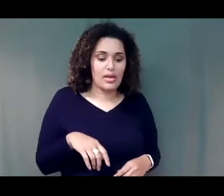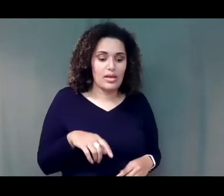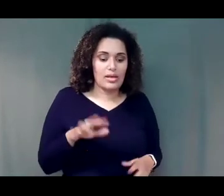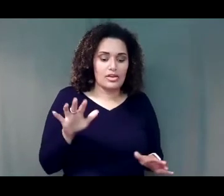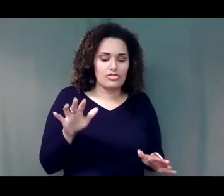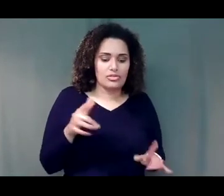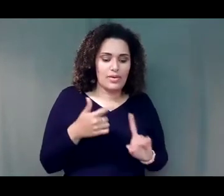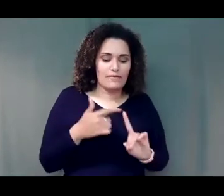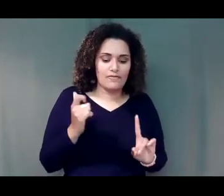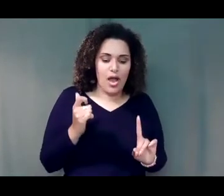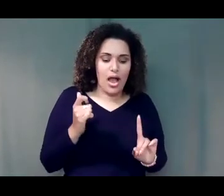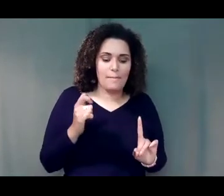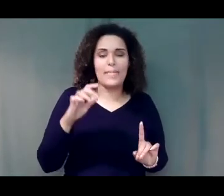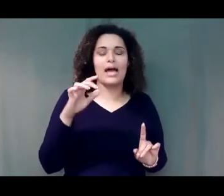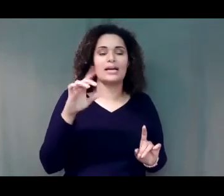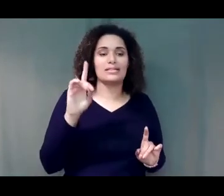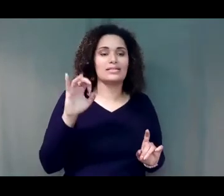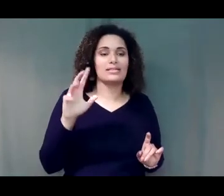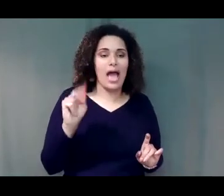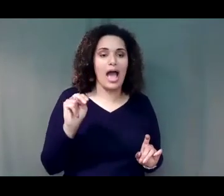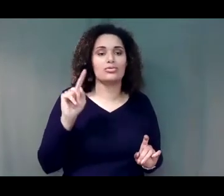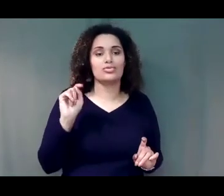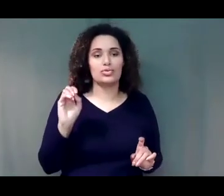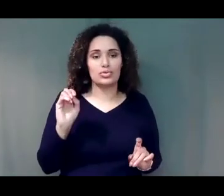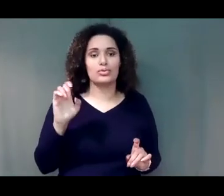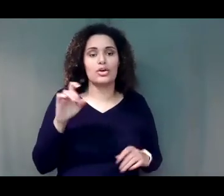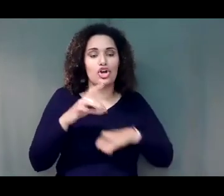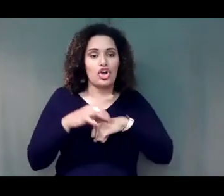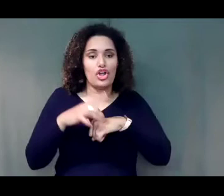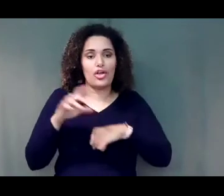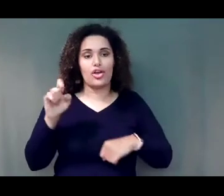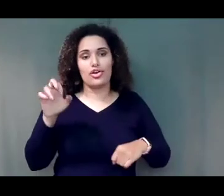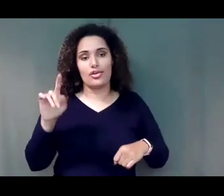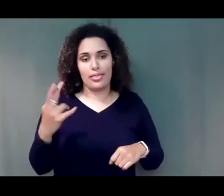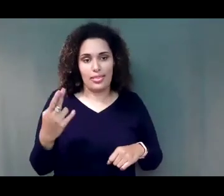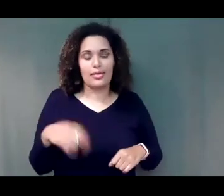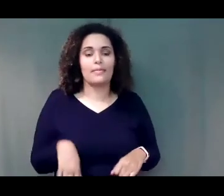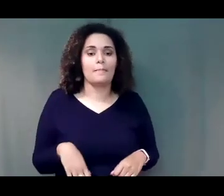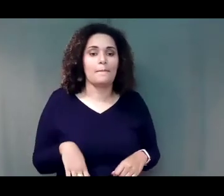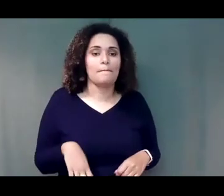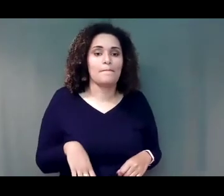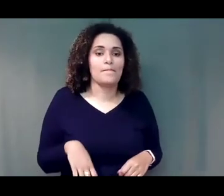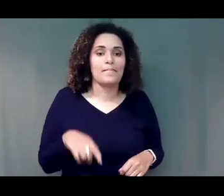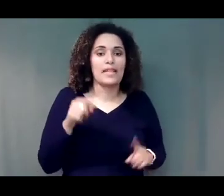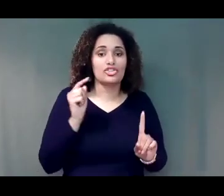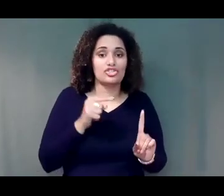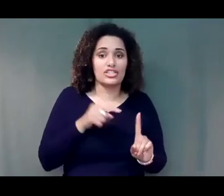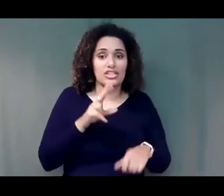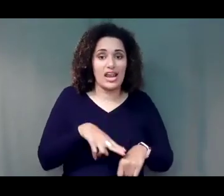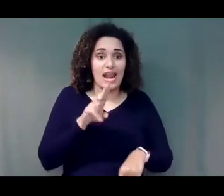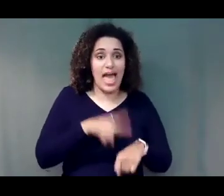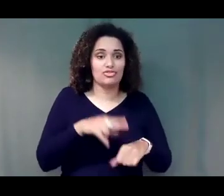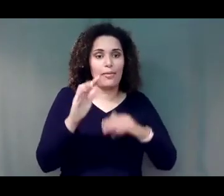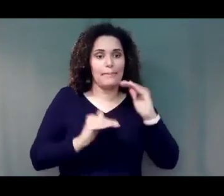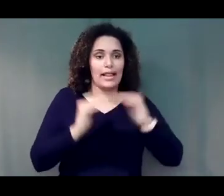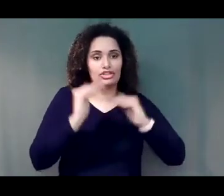Earth. Down to Earth is the name of her company. Down to Earth. Buildnaturally.com is her website. Yeah. And she is a natural builder and